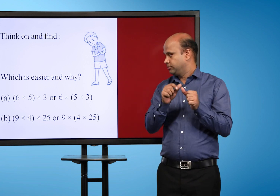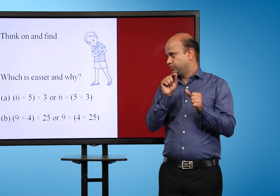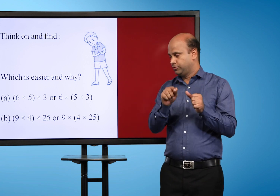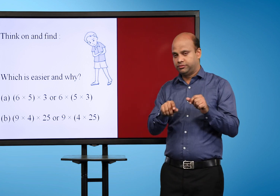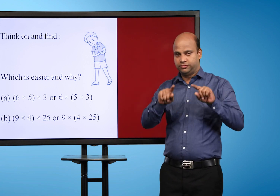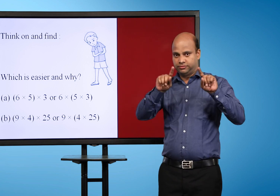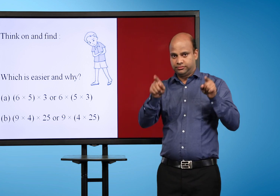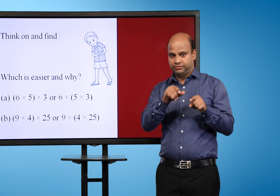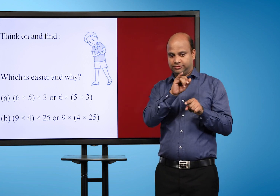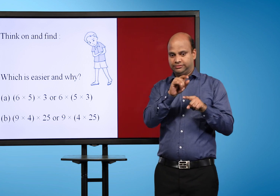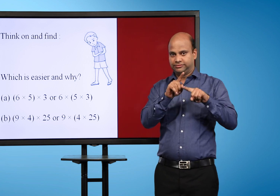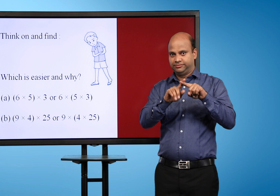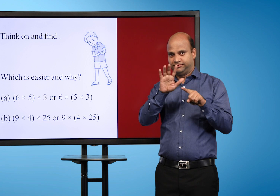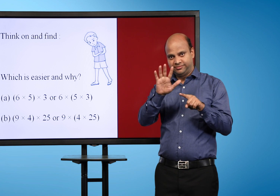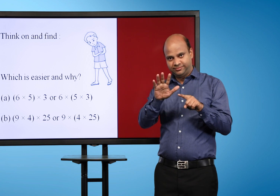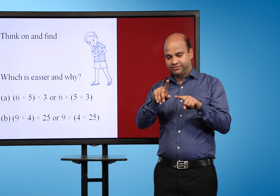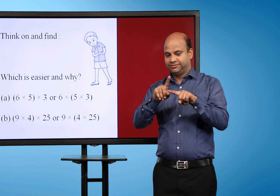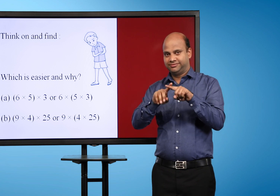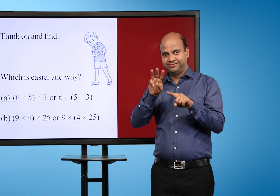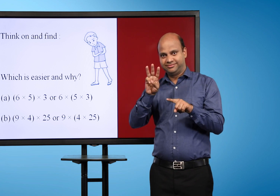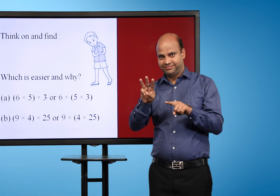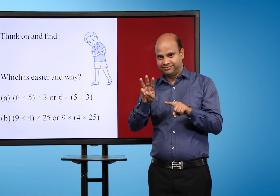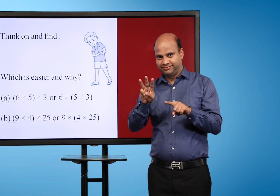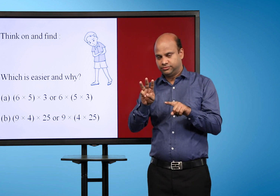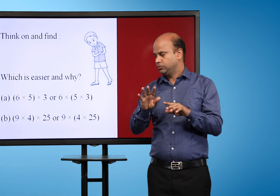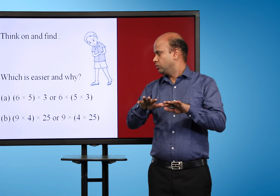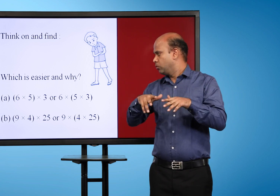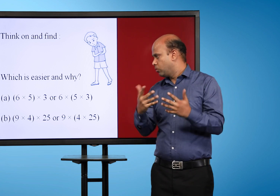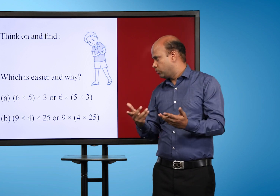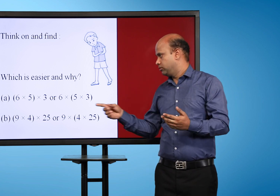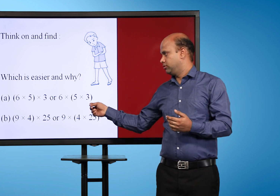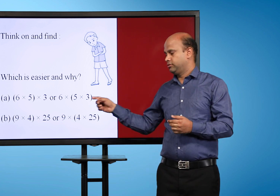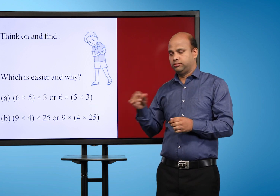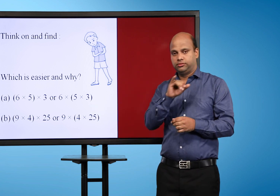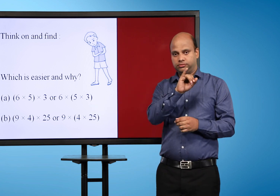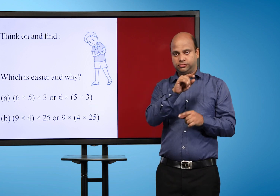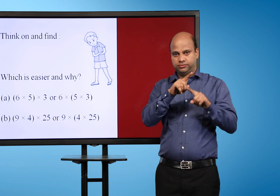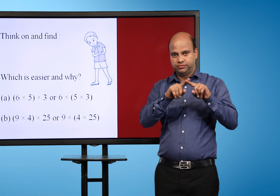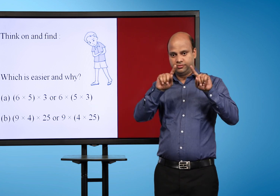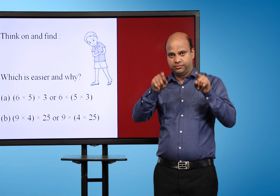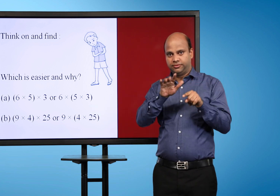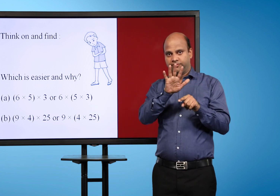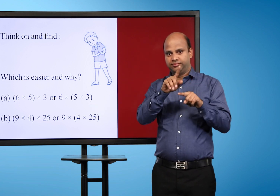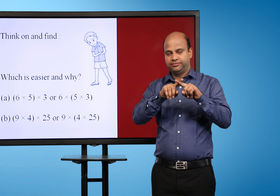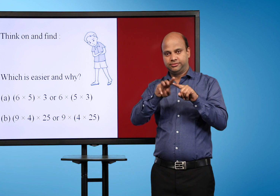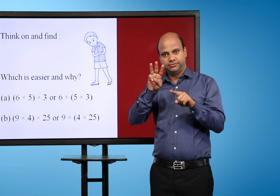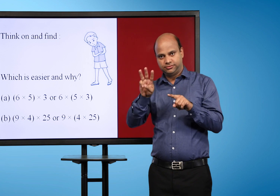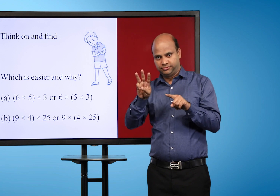A. In brackets, 6 multiplied by 5 multiplied by 3 or 6 multiplied by, in brackets,